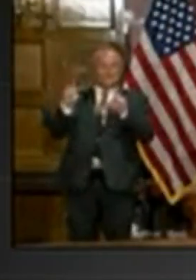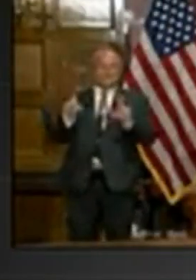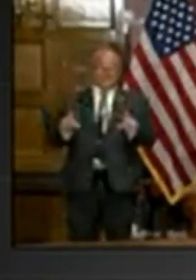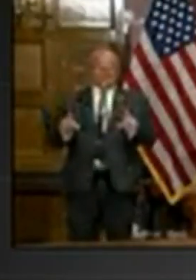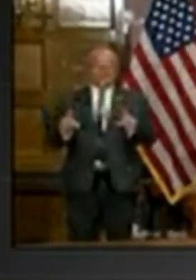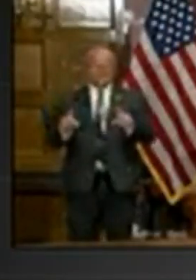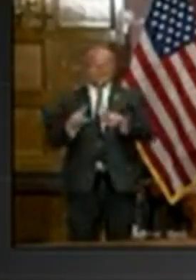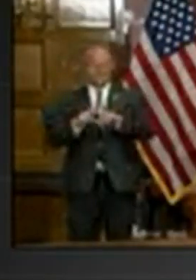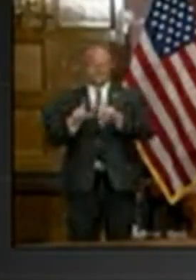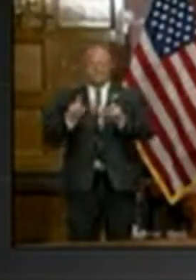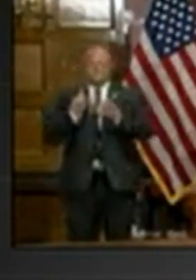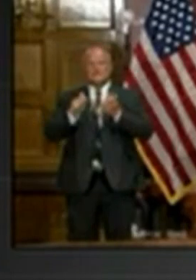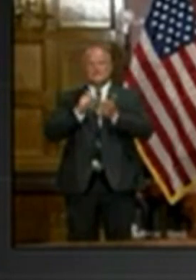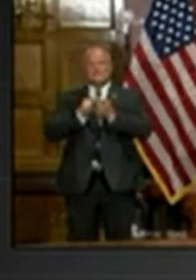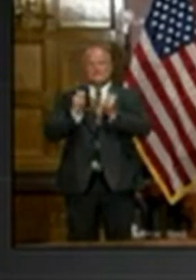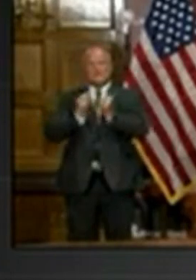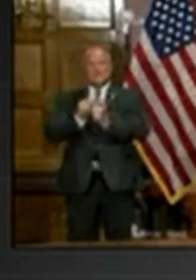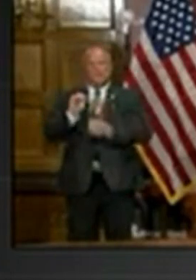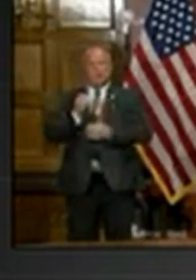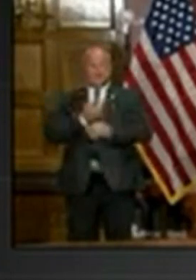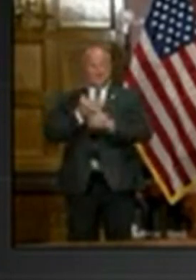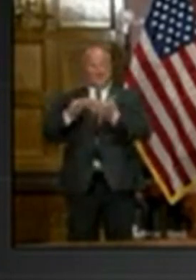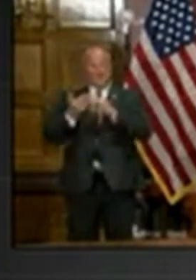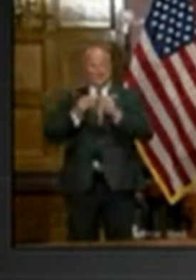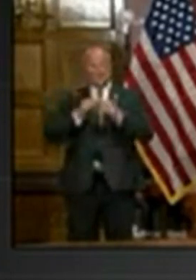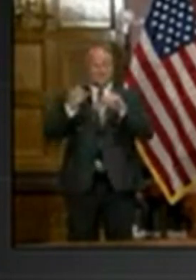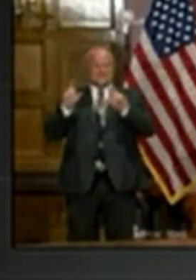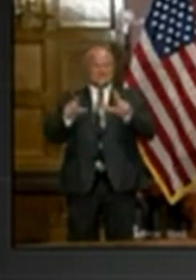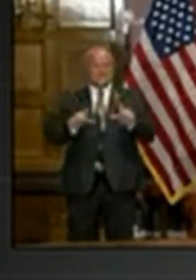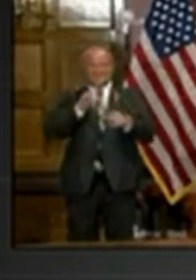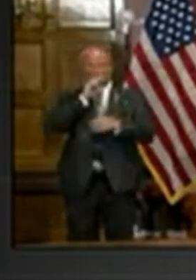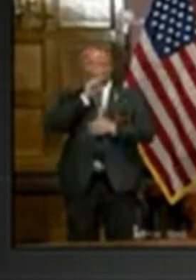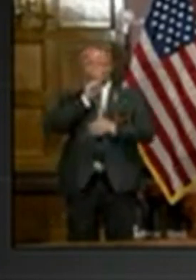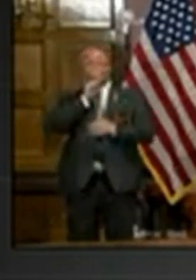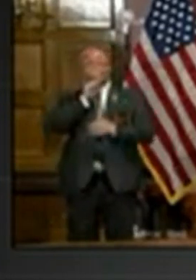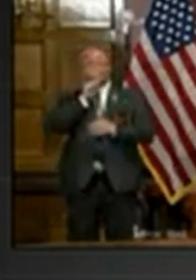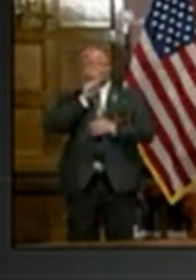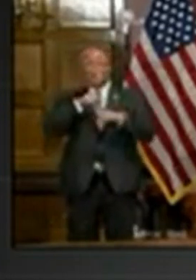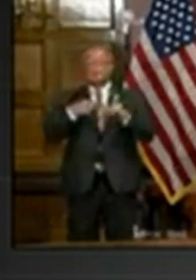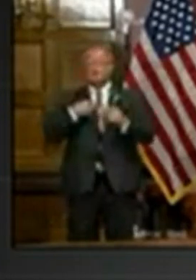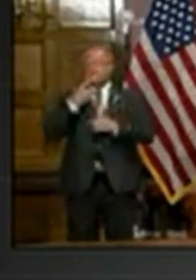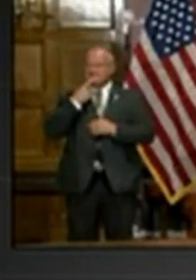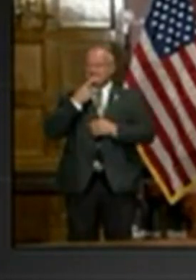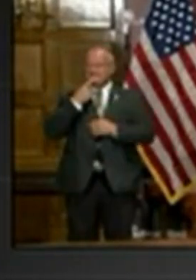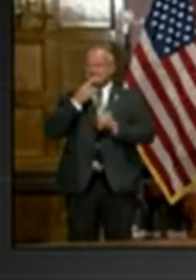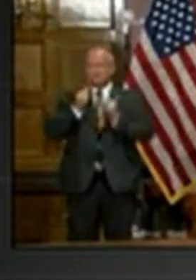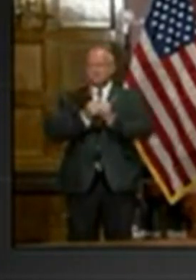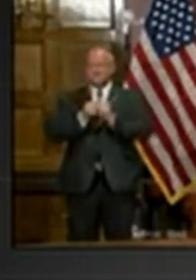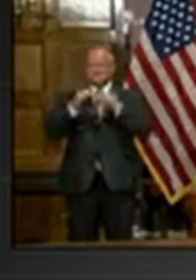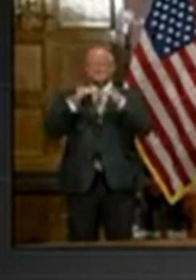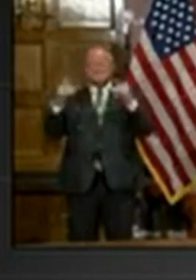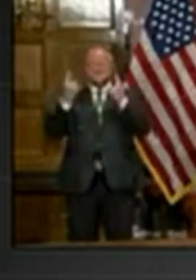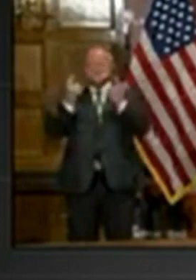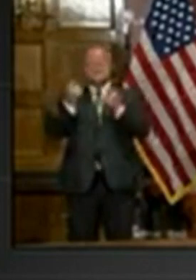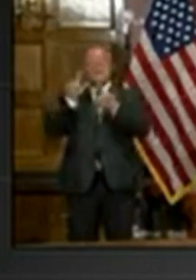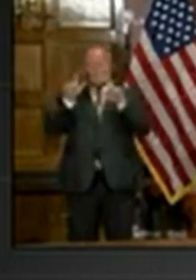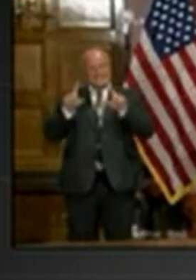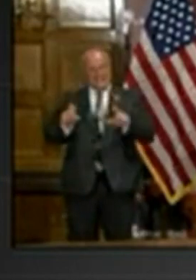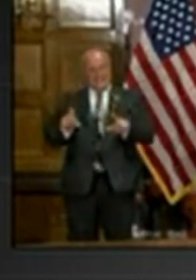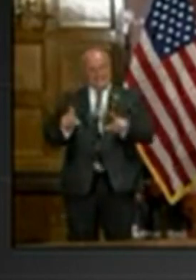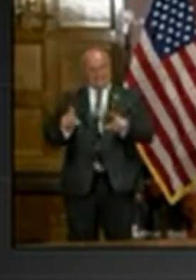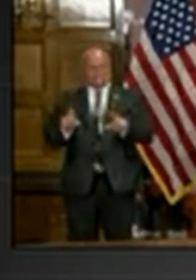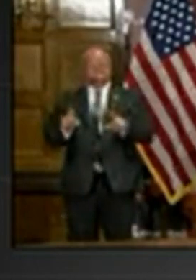testing, particularly in our community testing, which is the orange, but as I said, with the level of testing we did, it